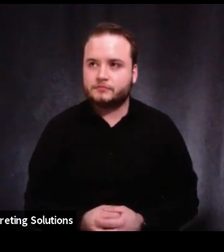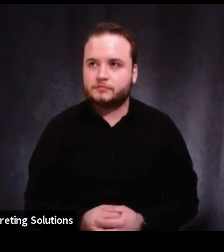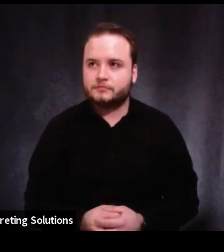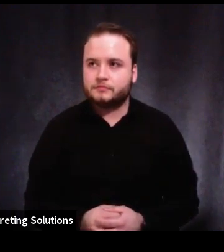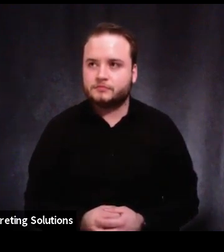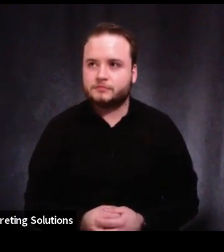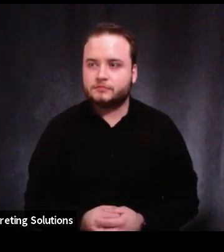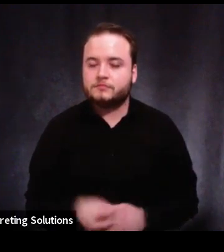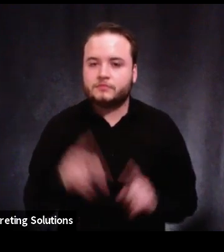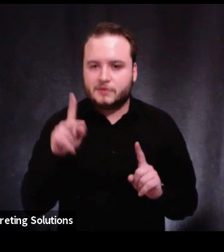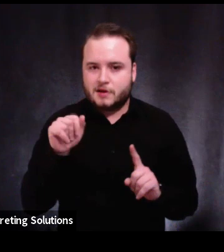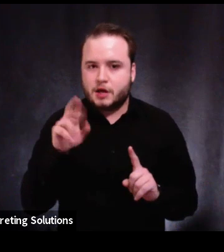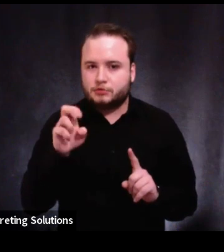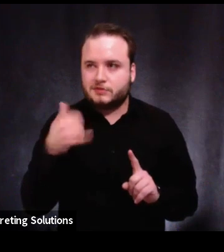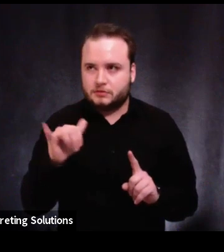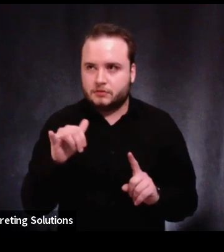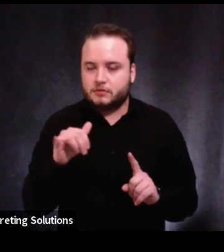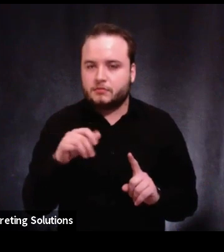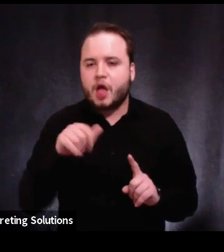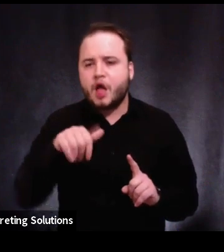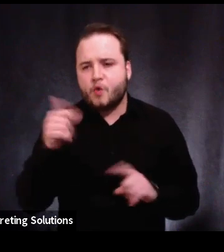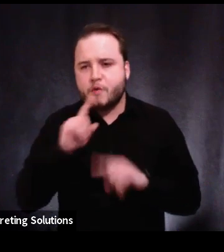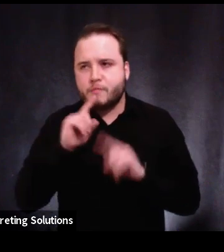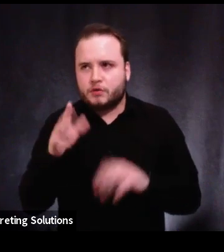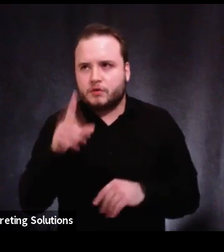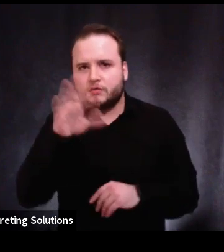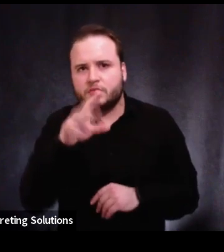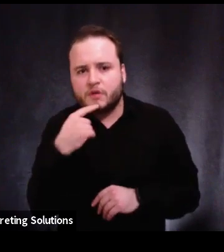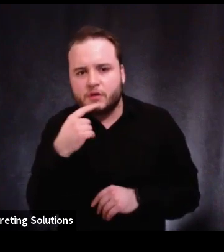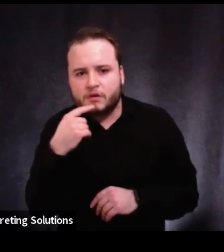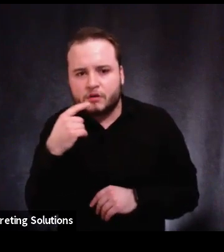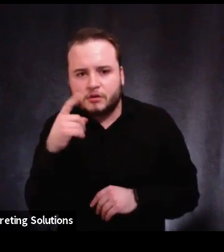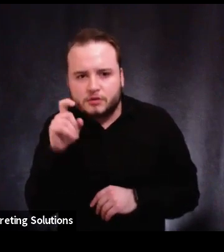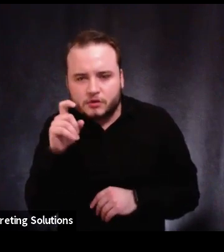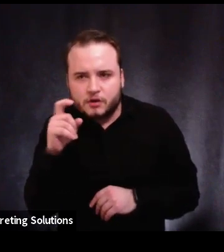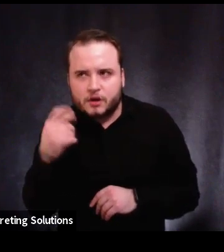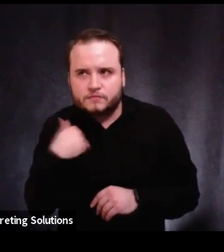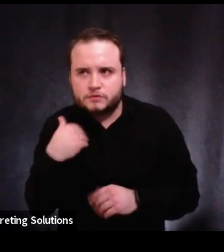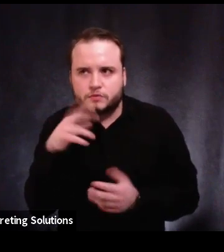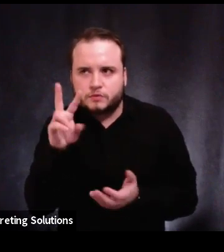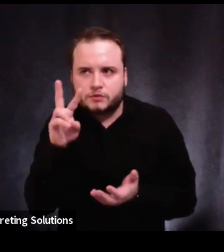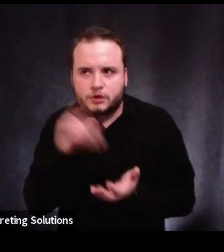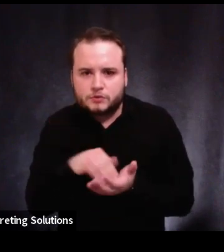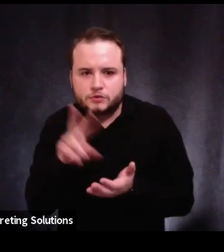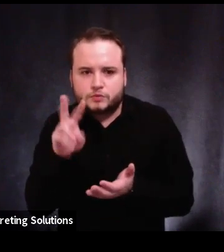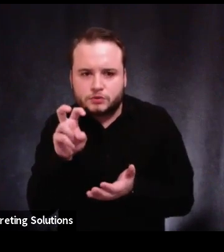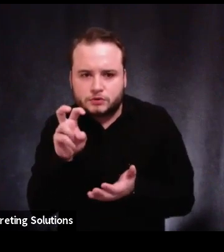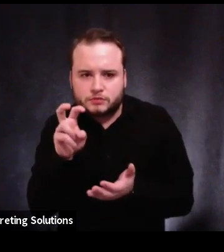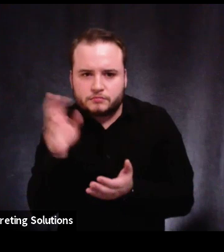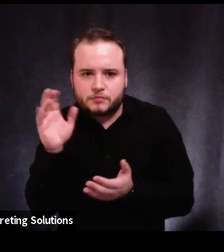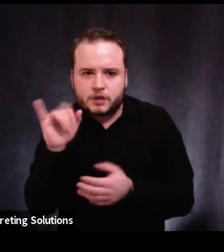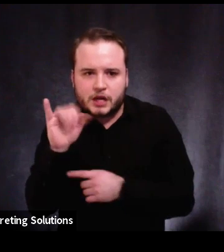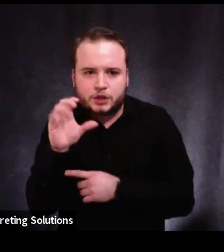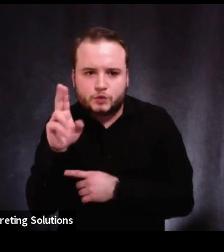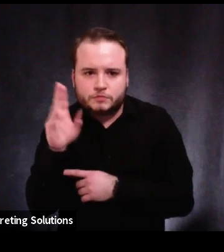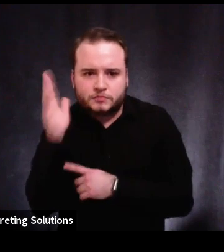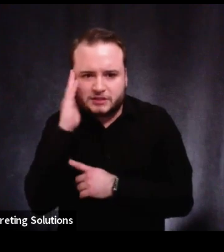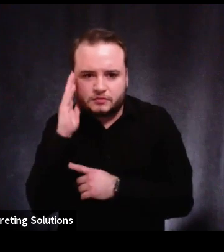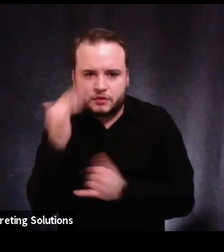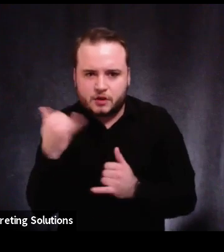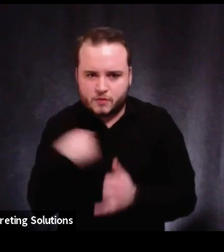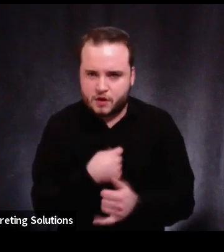capacity, and we already, it looks like, have over 2,700 either present or ready to go.